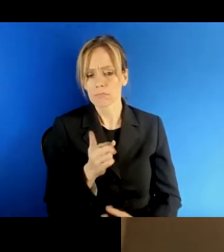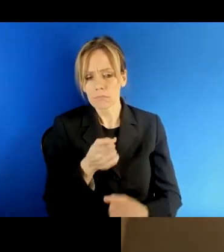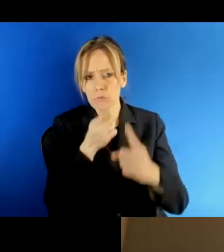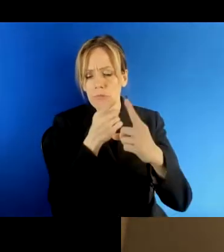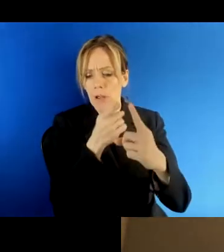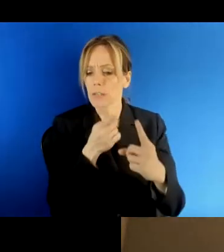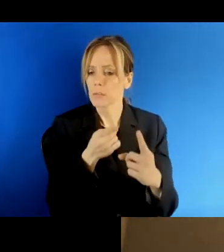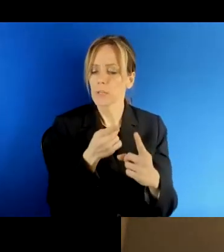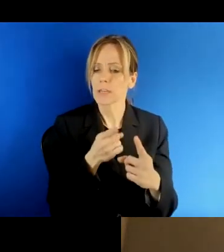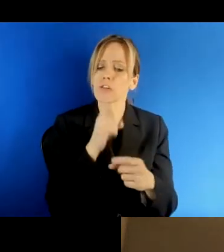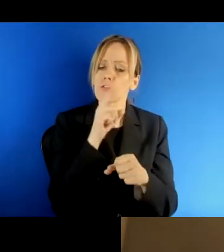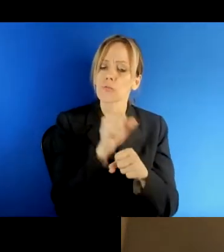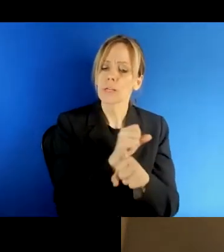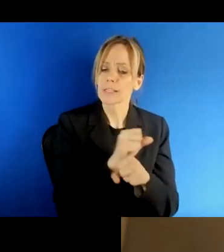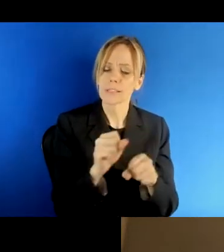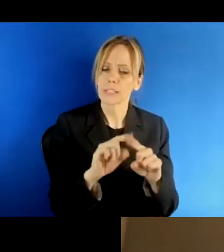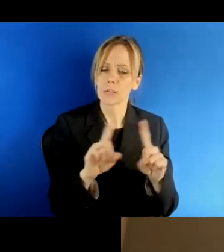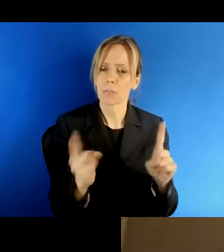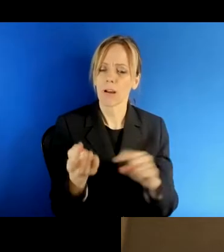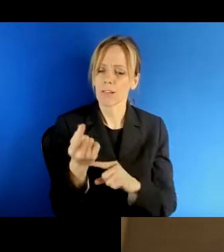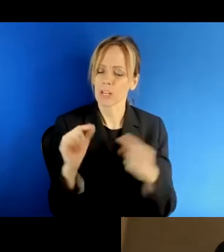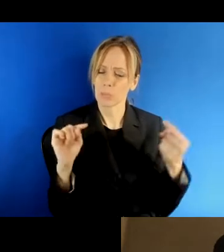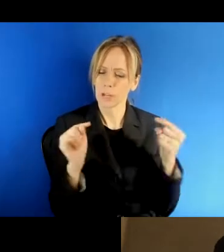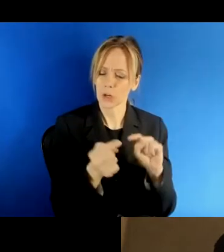of hurtful to be